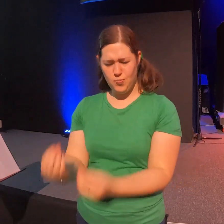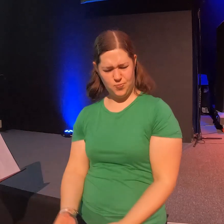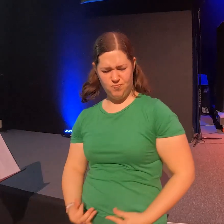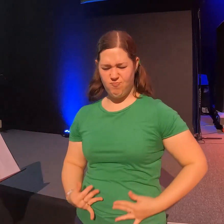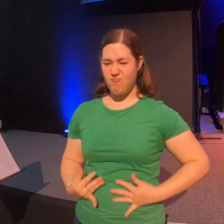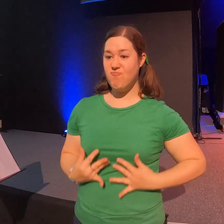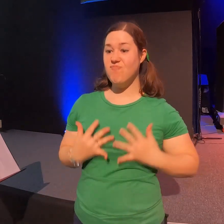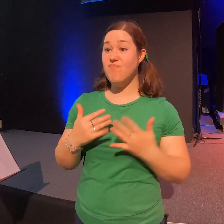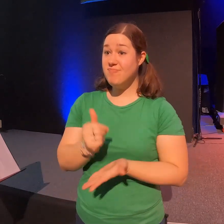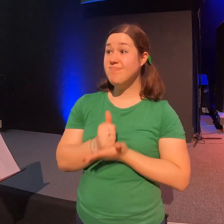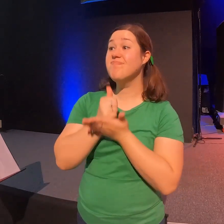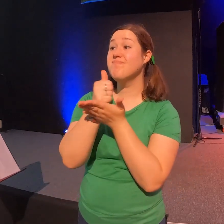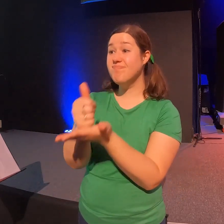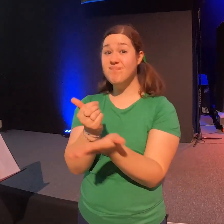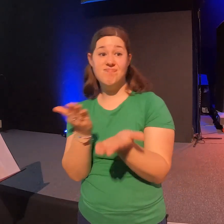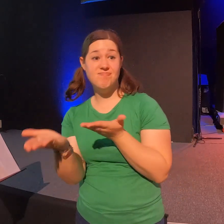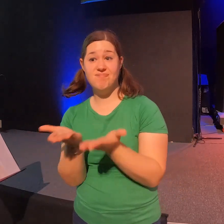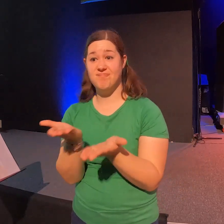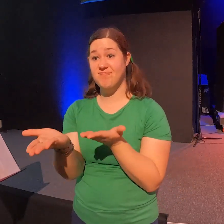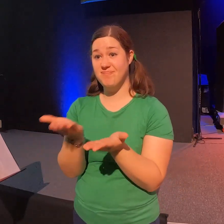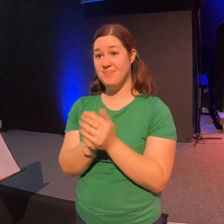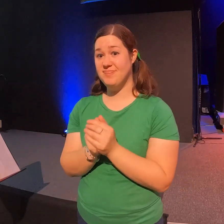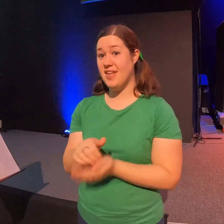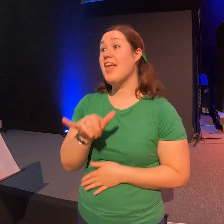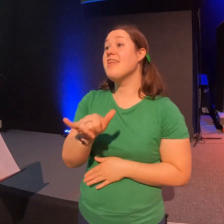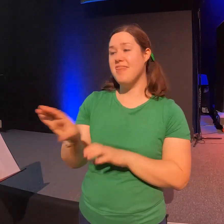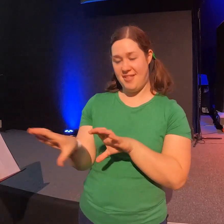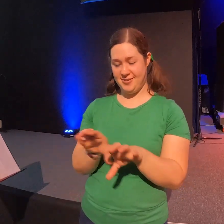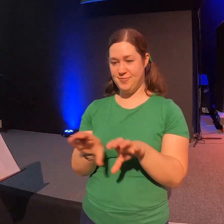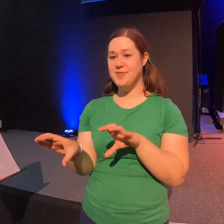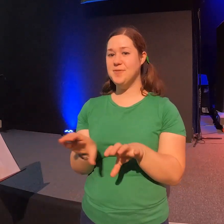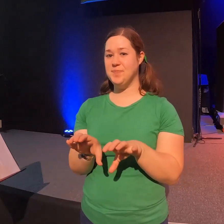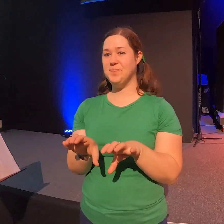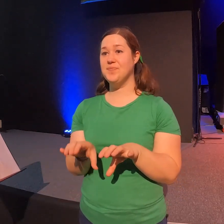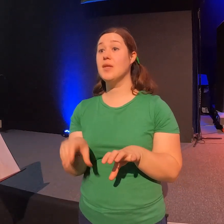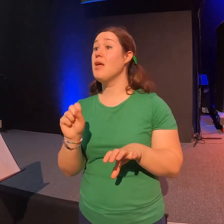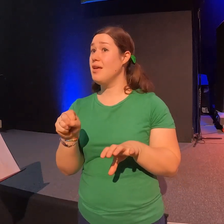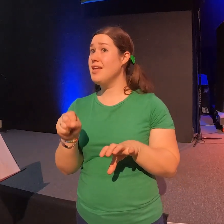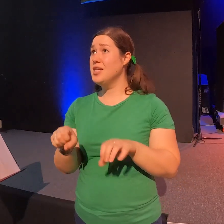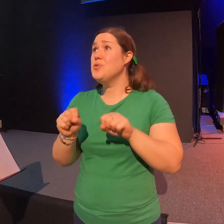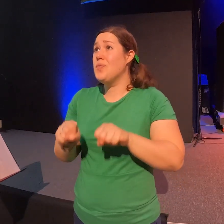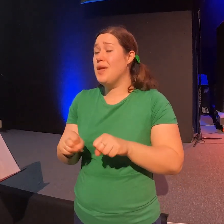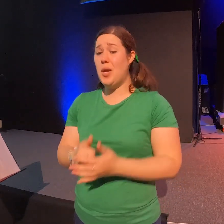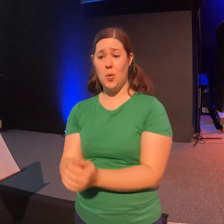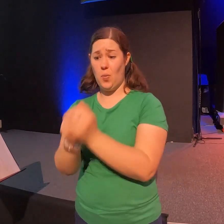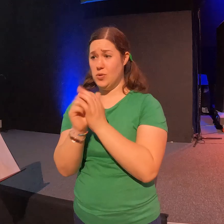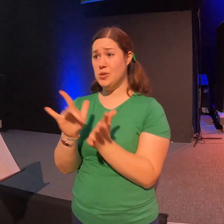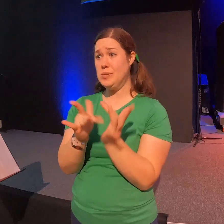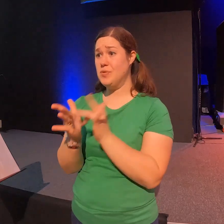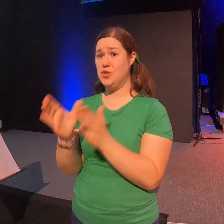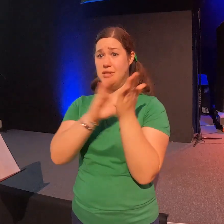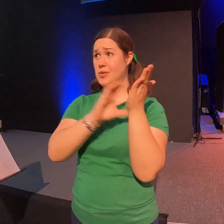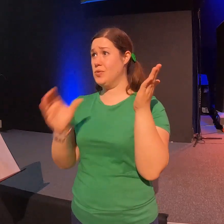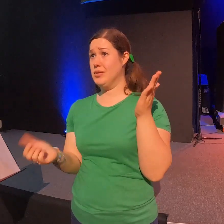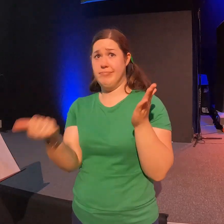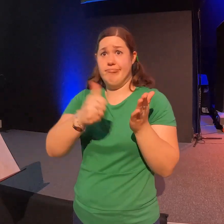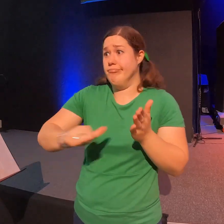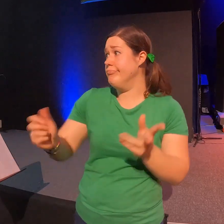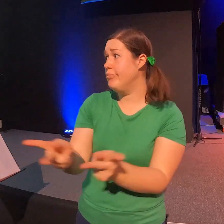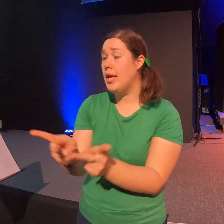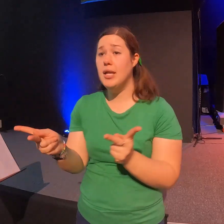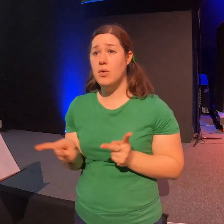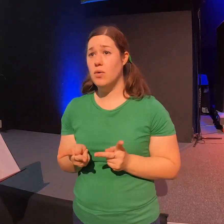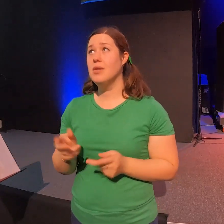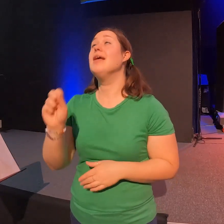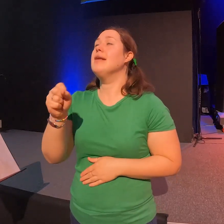inspire. That's what we do. Yes, you can worship Jesus Christ anywhere. Yes, the Holy Spirit of God is everywhere. No, you